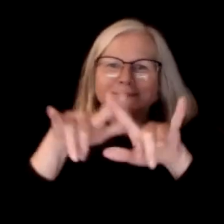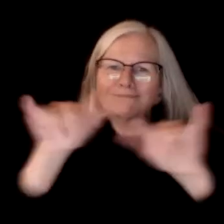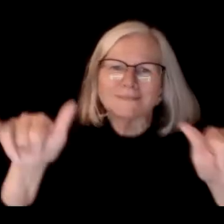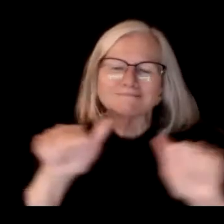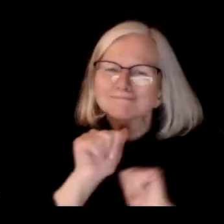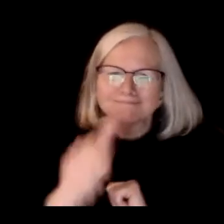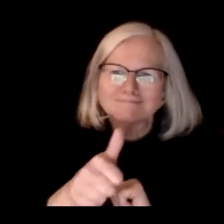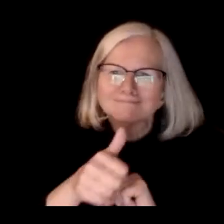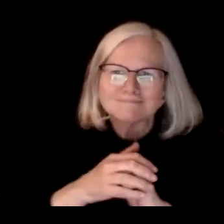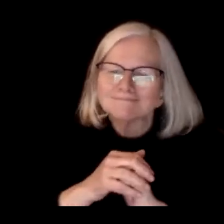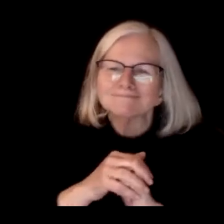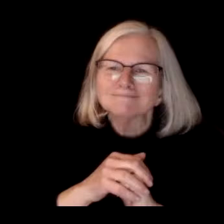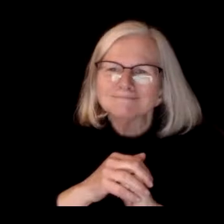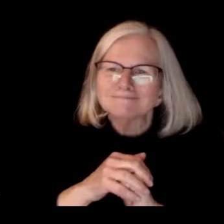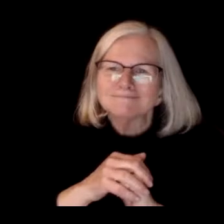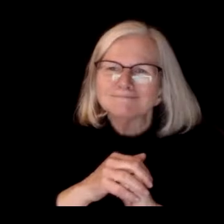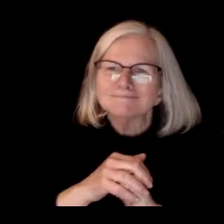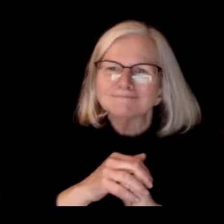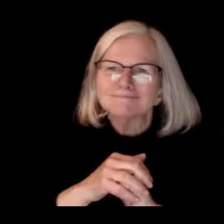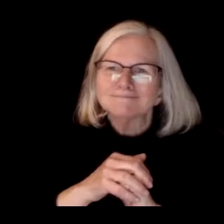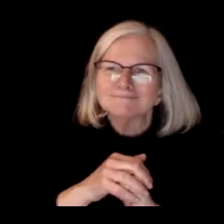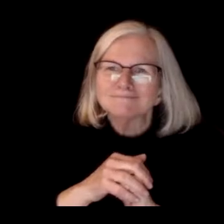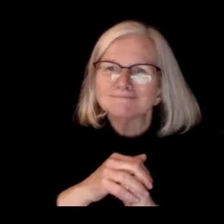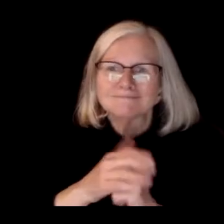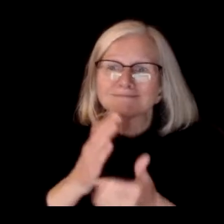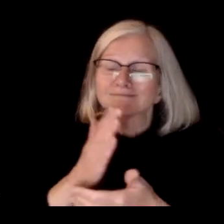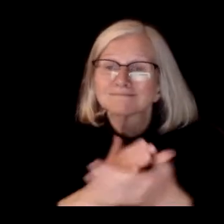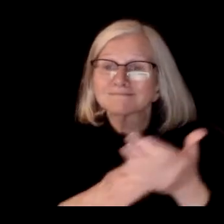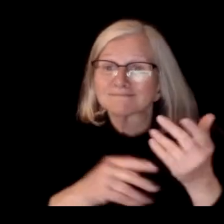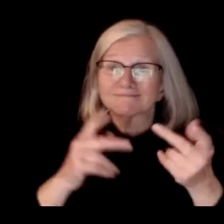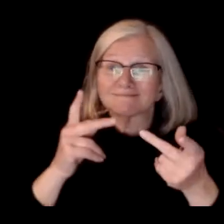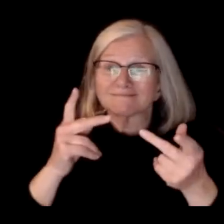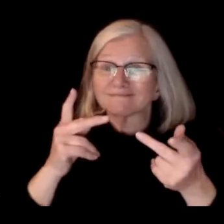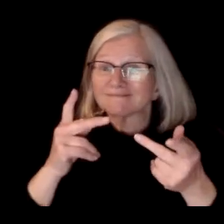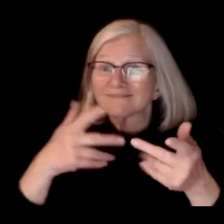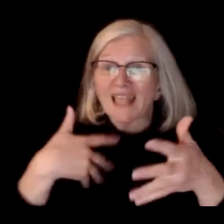unclaimed, if you will, doses that a provider may have left